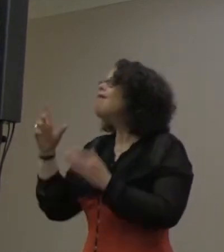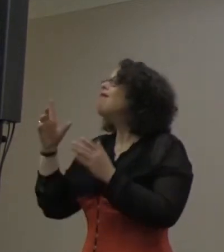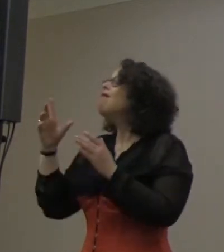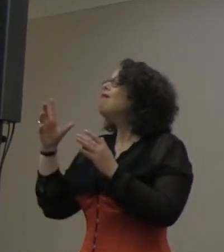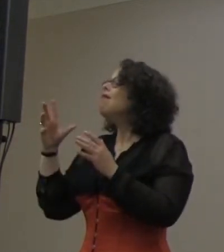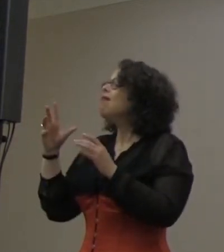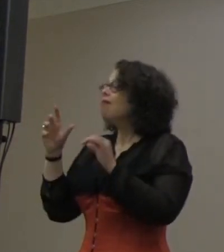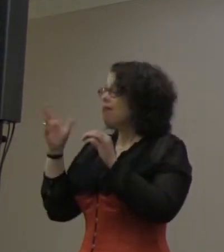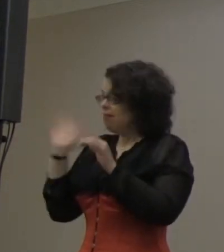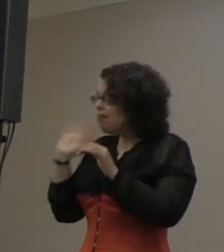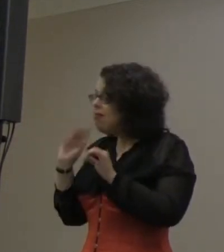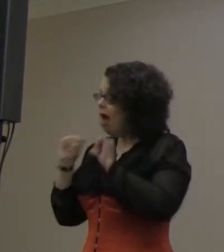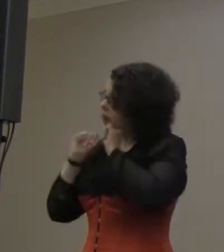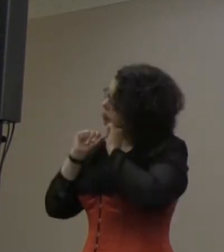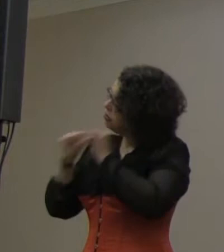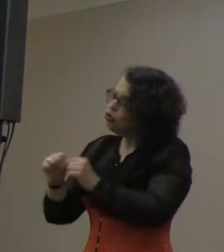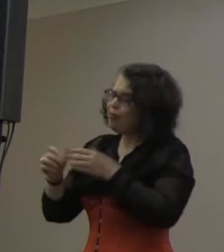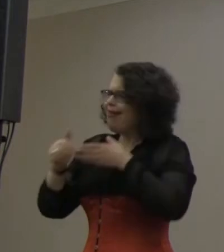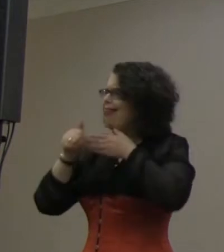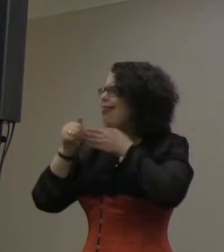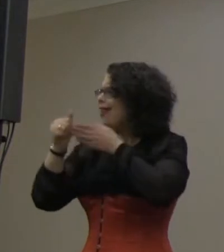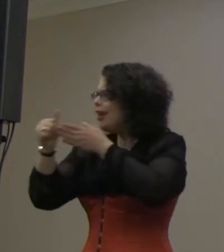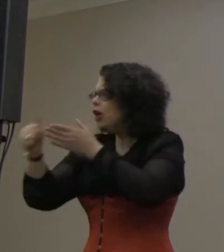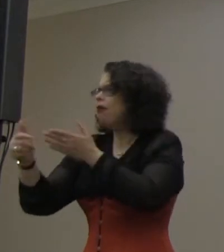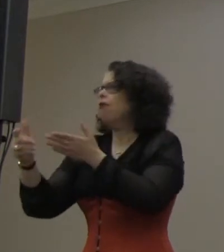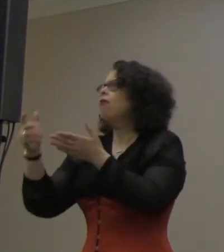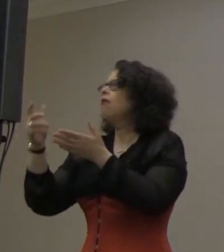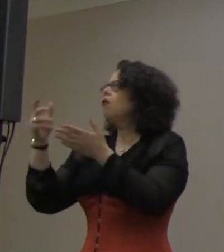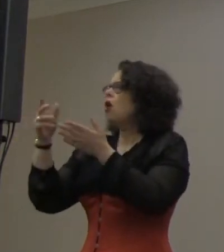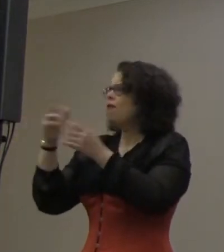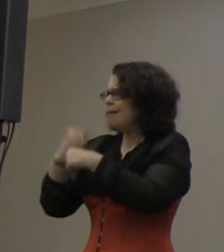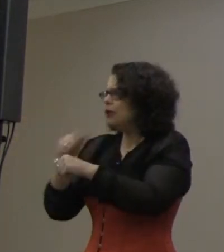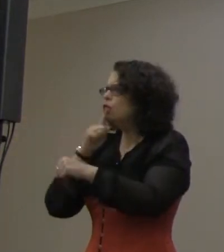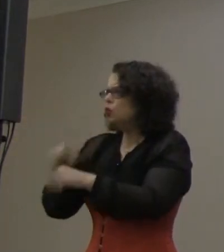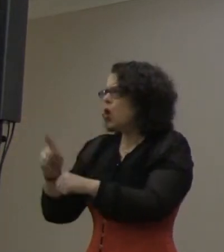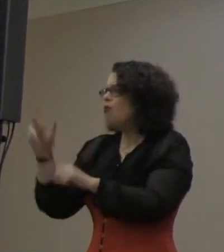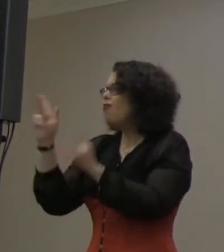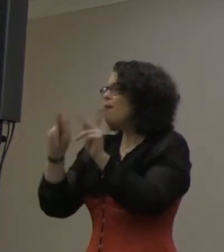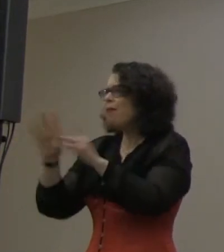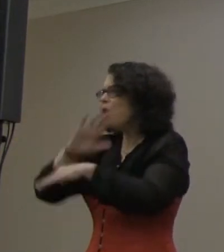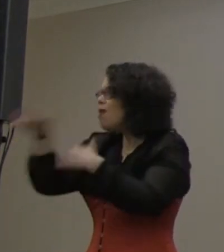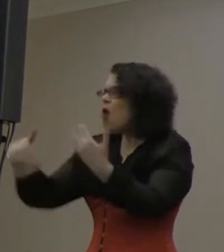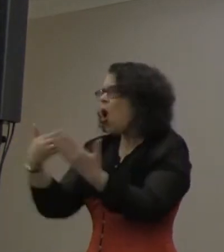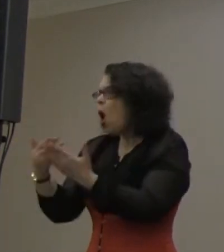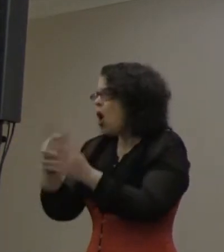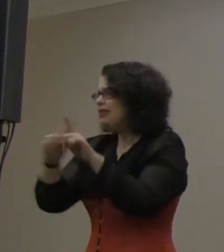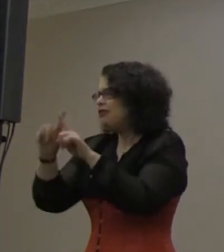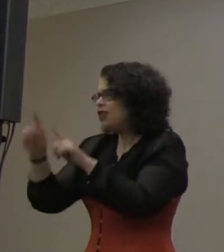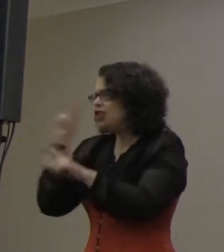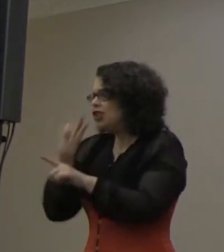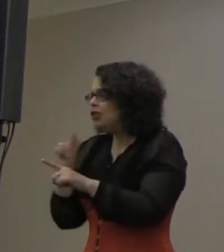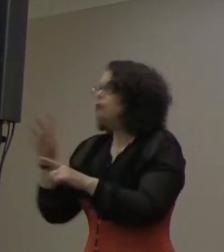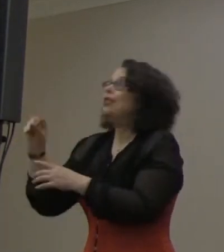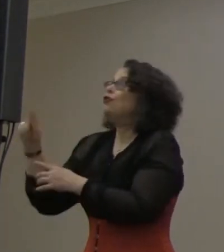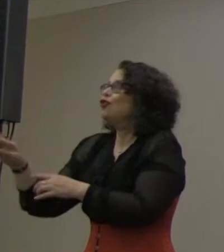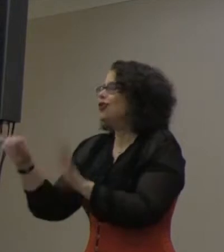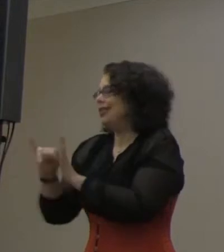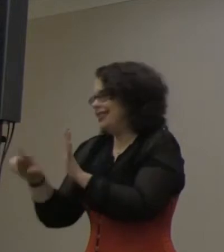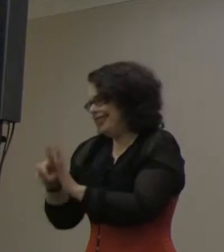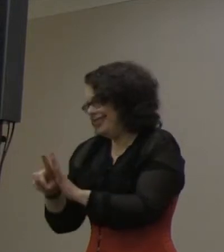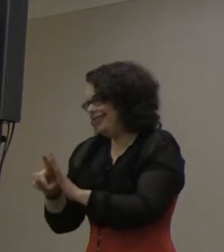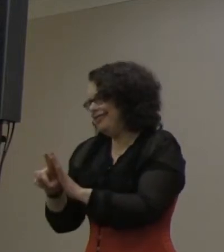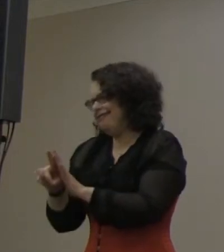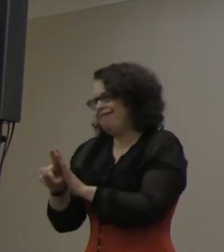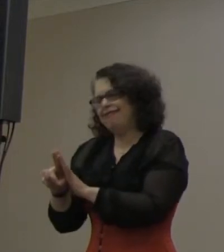and continues to be at the vanguard of ensuring the right of people of all gender identities